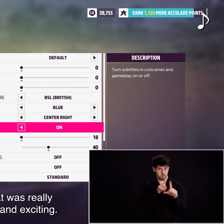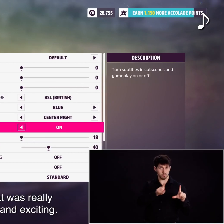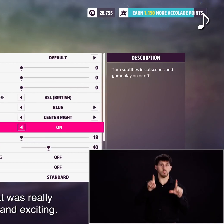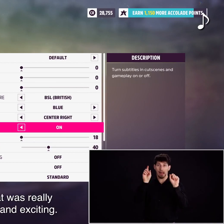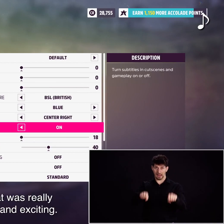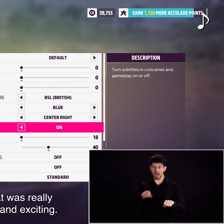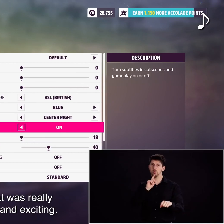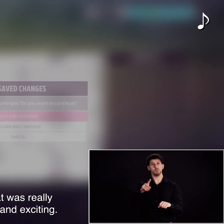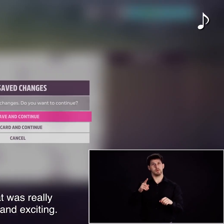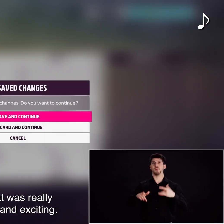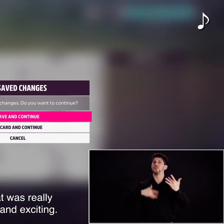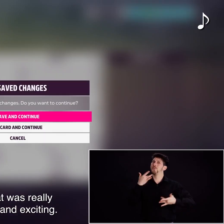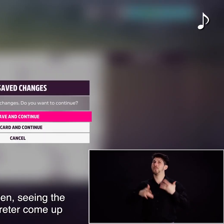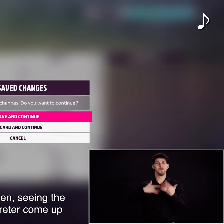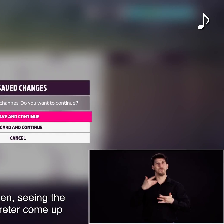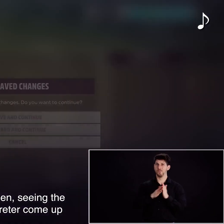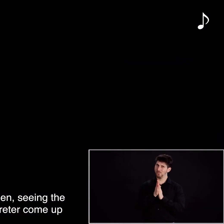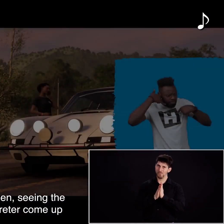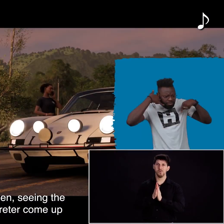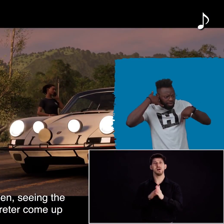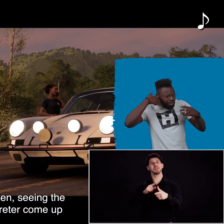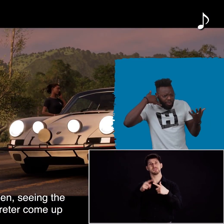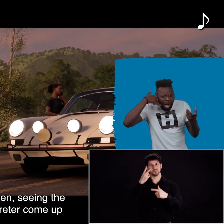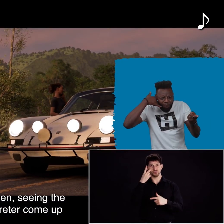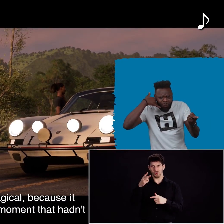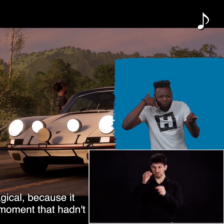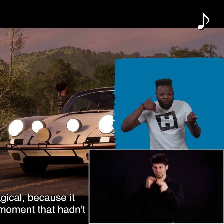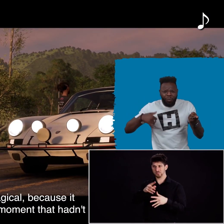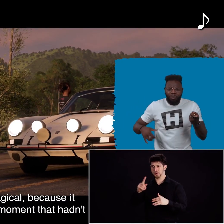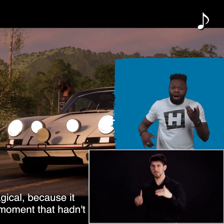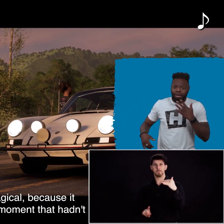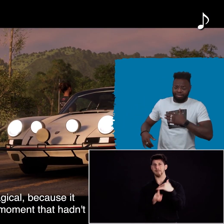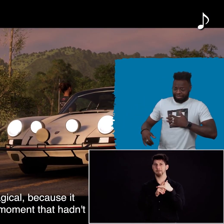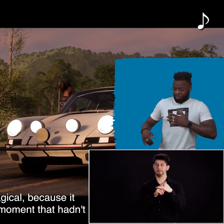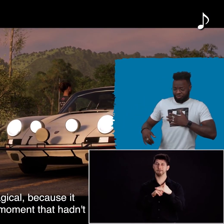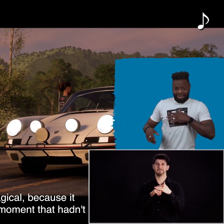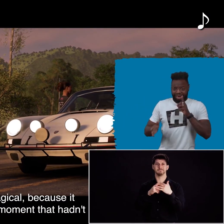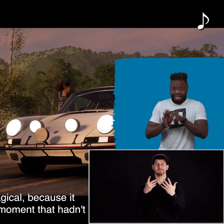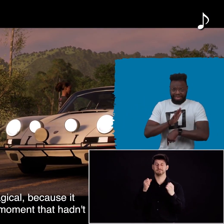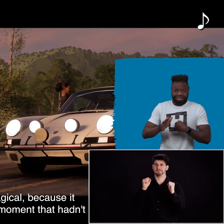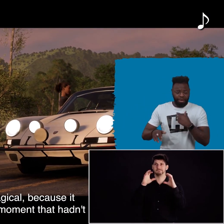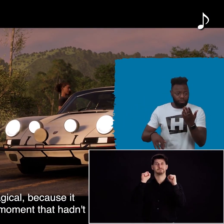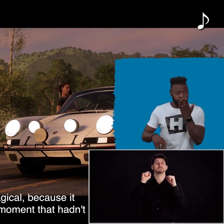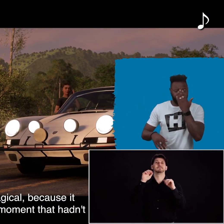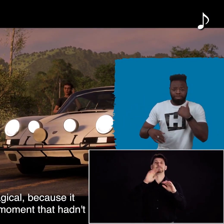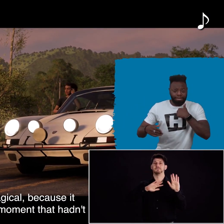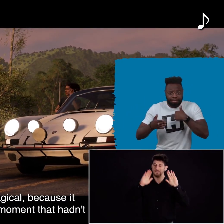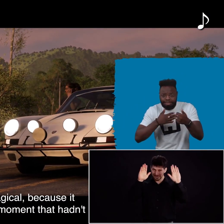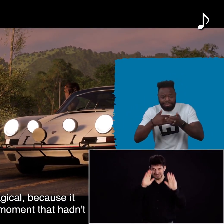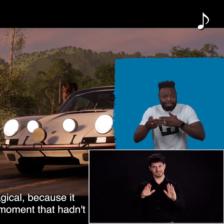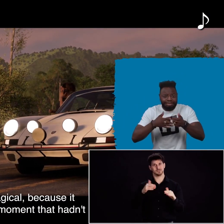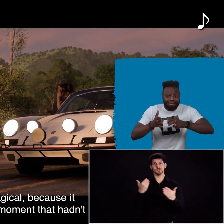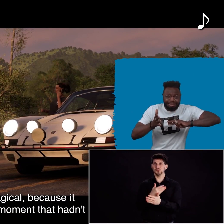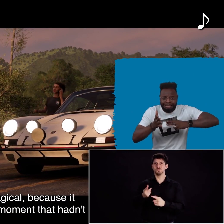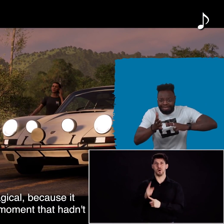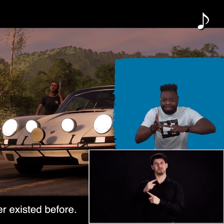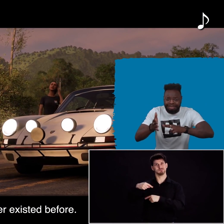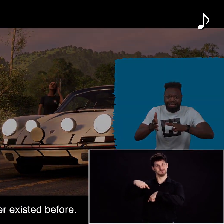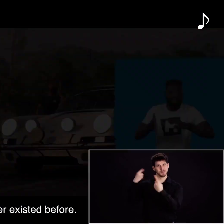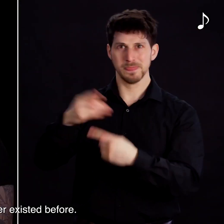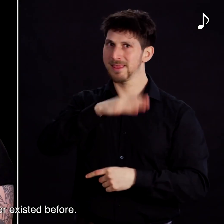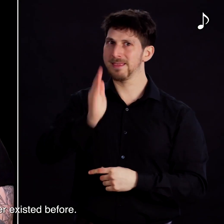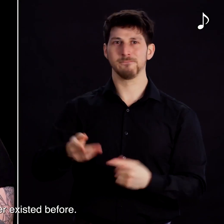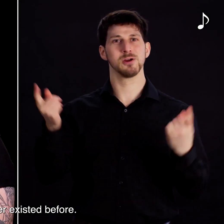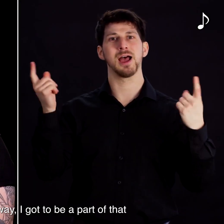really cool and exciting and then seeing the interpreter come up was just magical because it was this new moment that hadn't